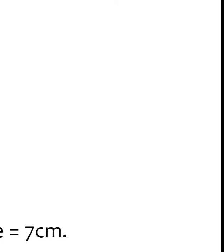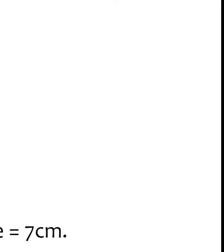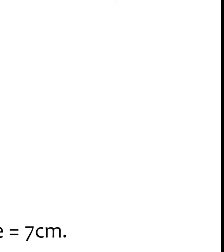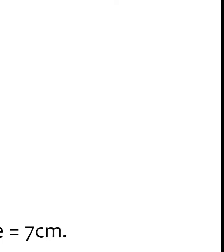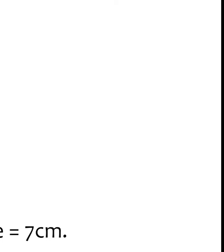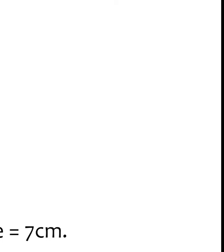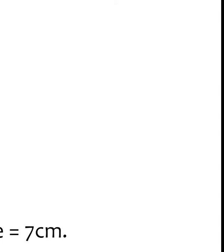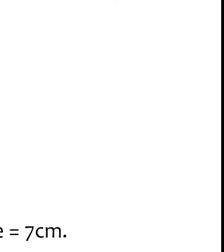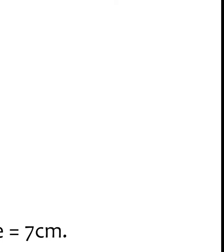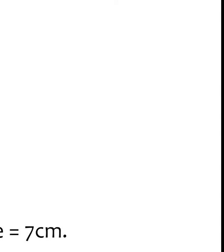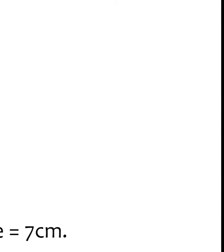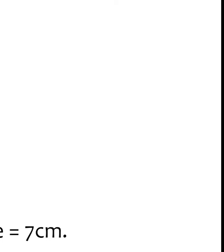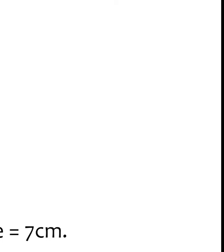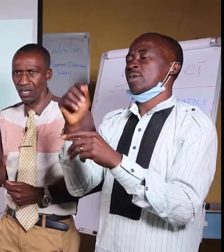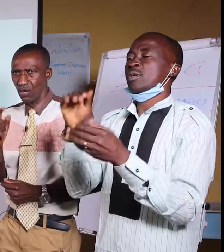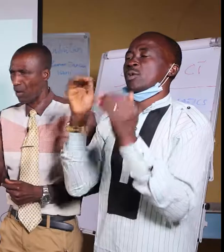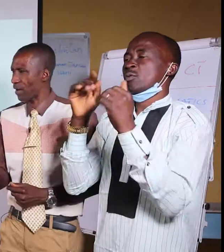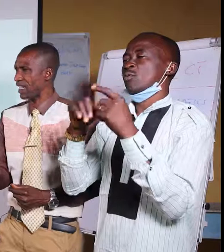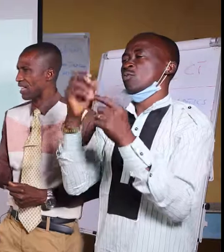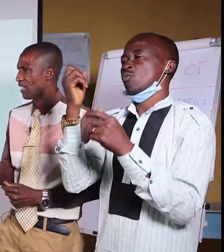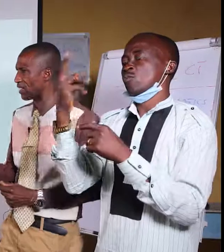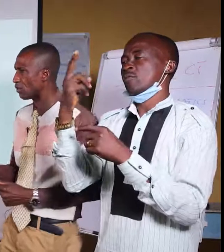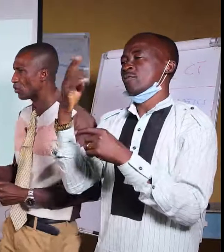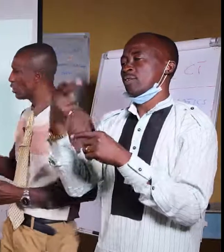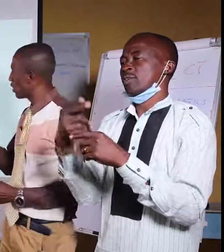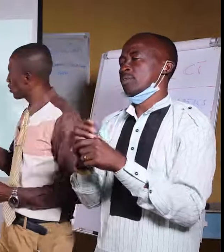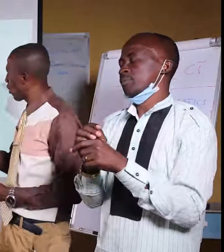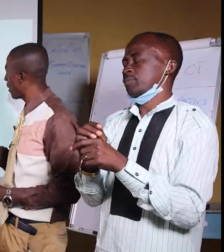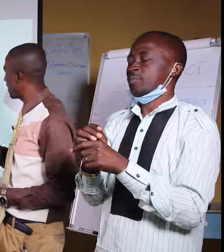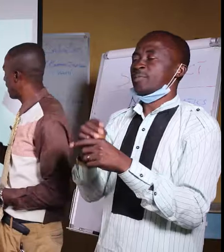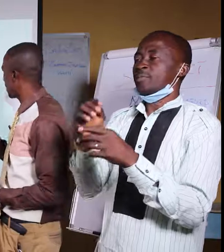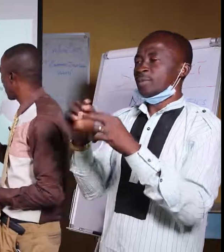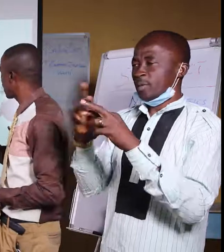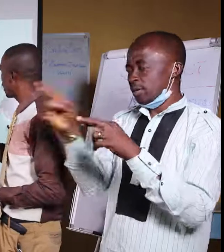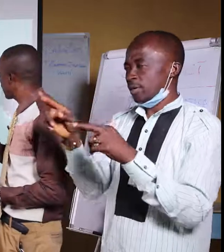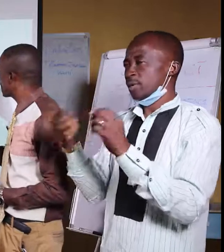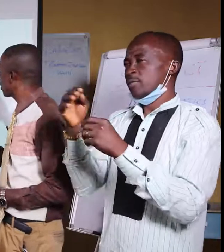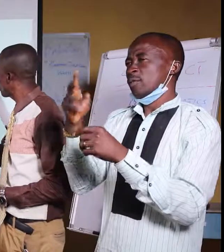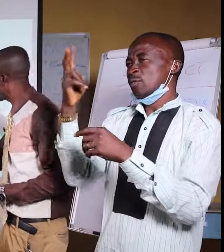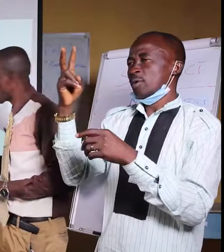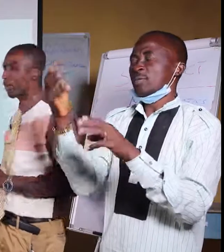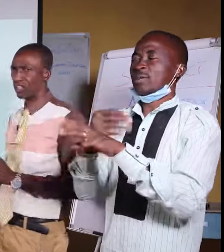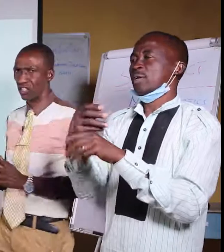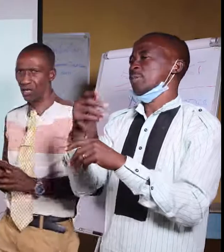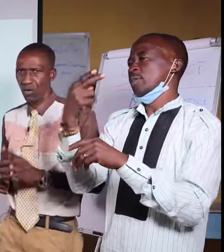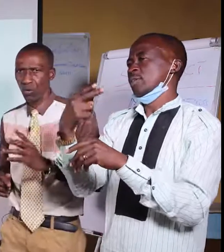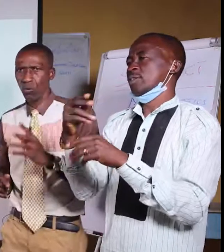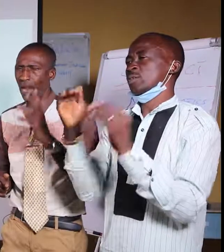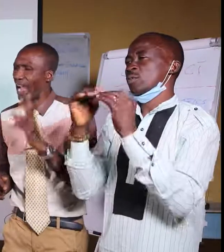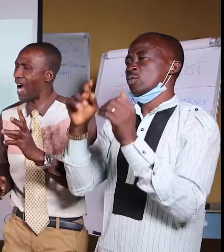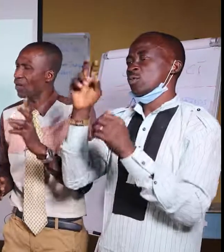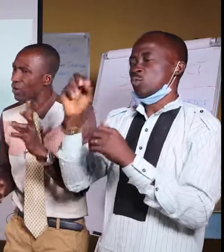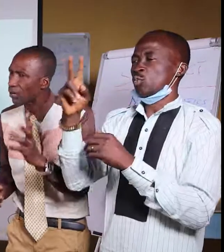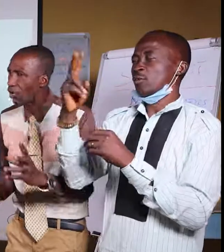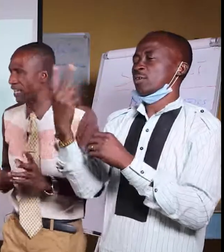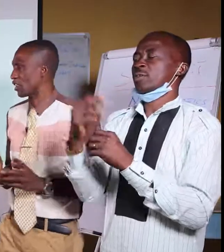times H, which is equals to 12H. Your right-hand side gives you 12 times H, which is equals to 12H.